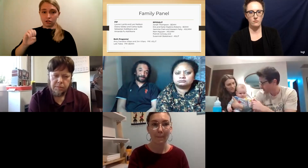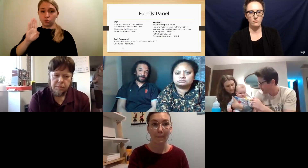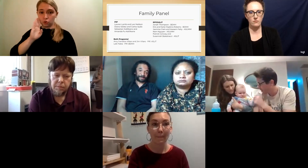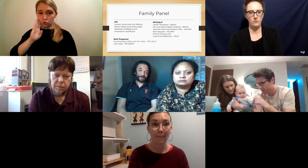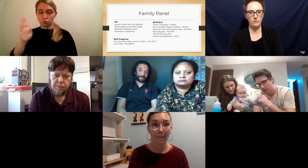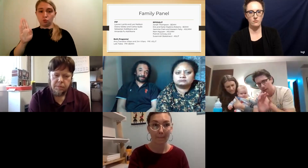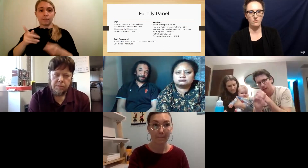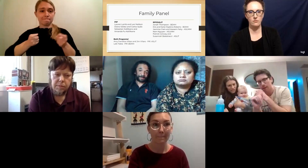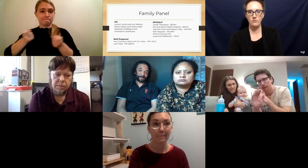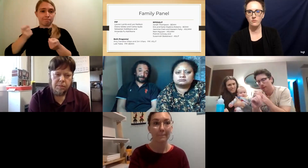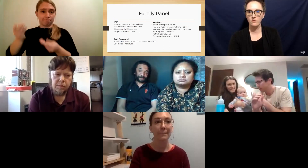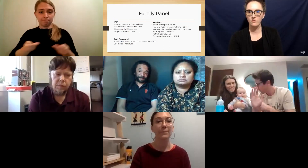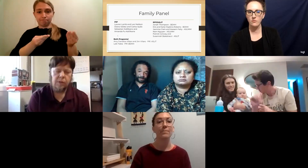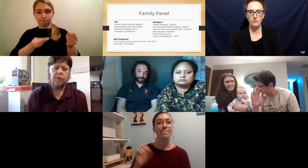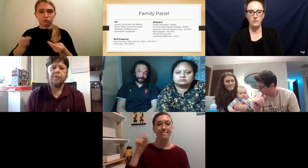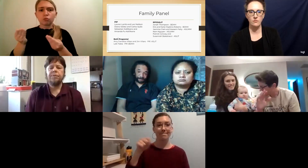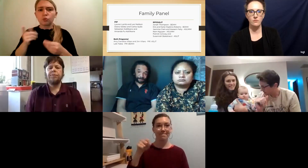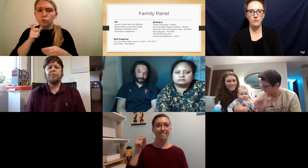Who else?